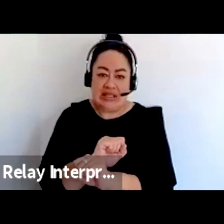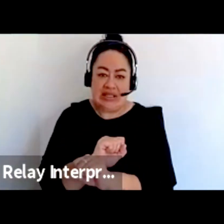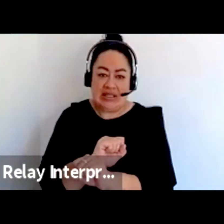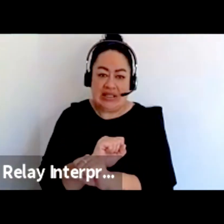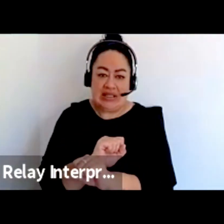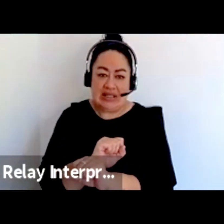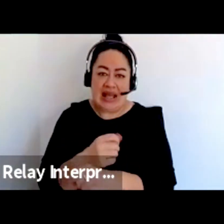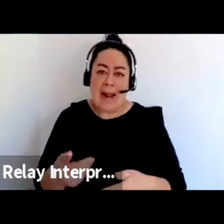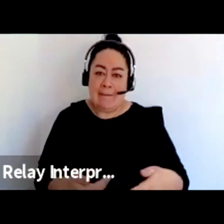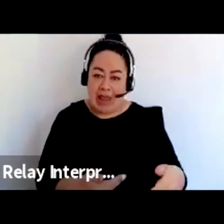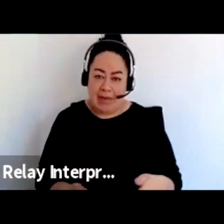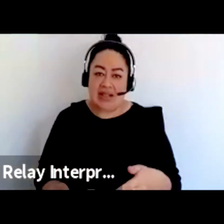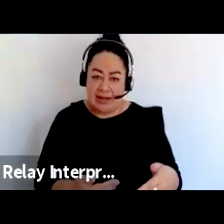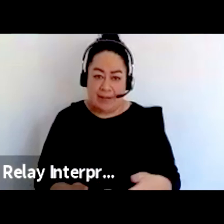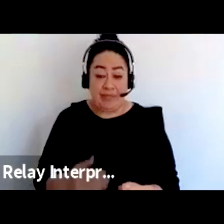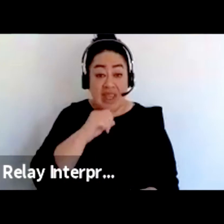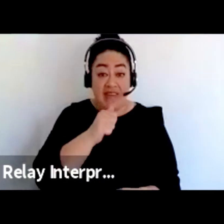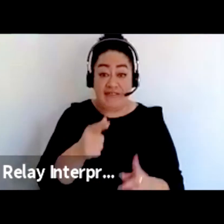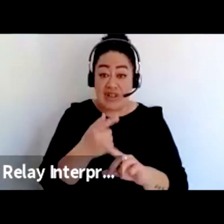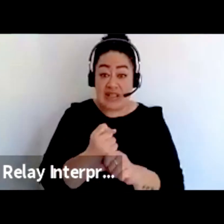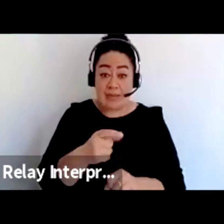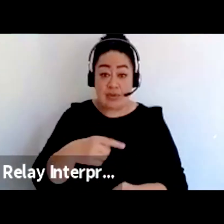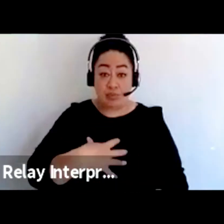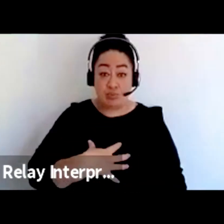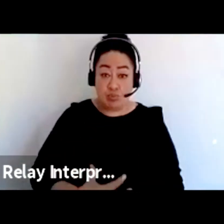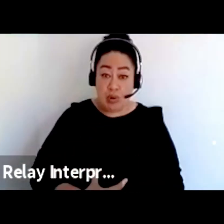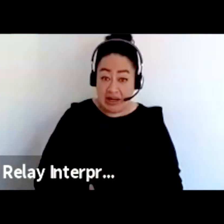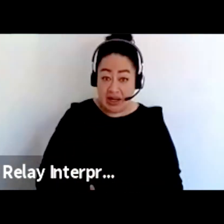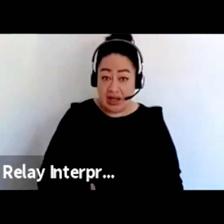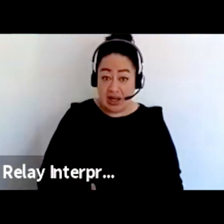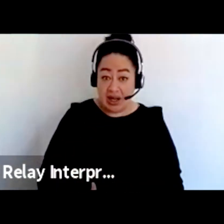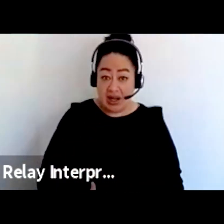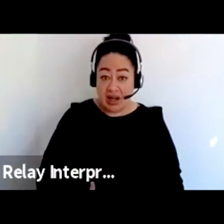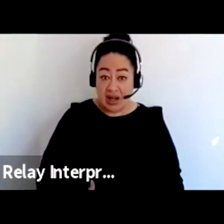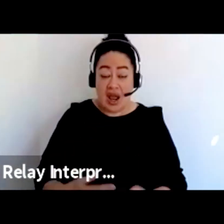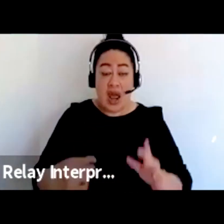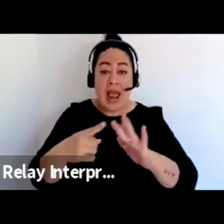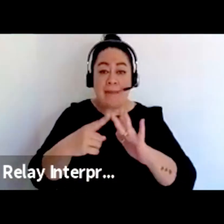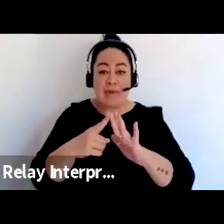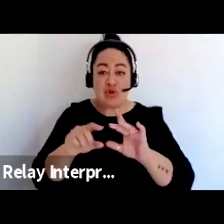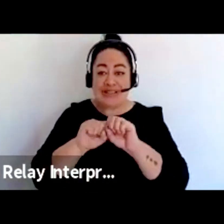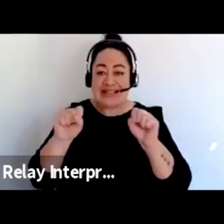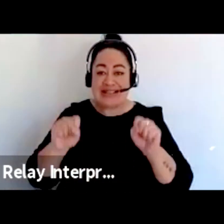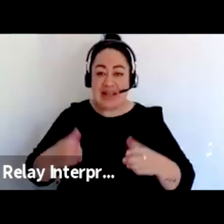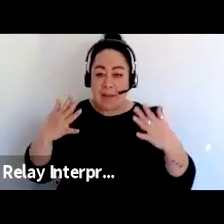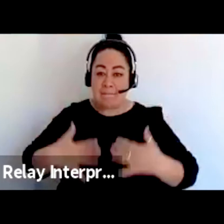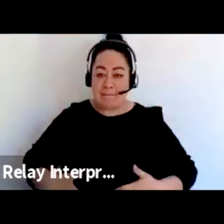and you have your immune system gets the protection against COVID from the vaccination,